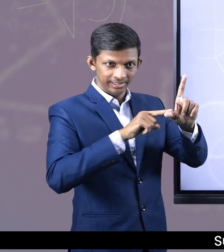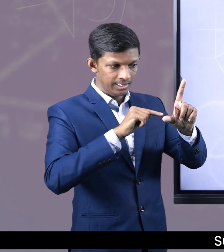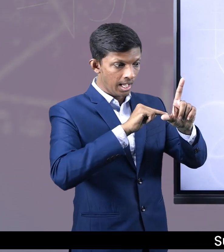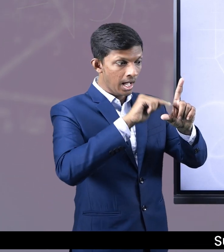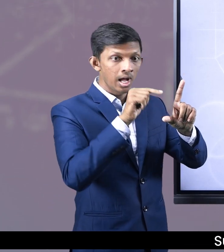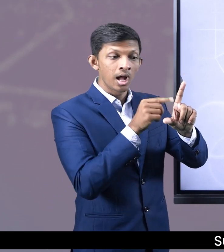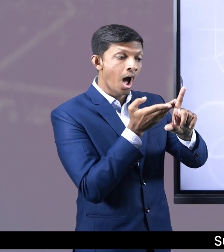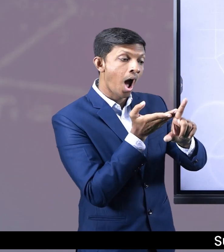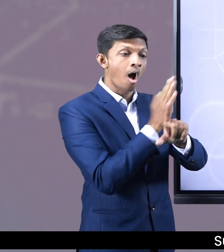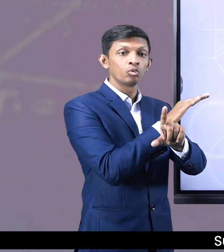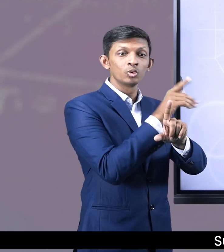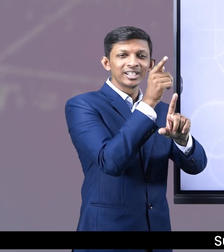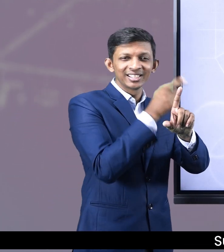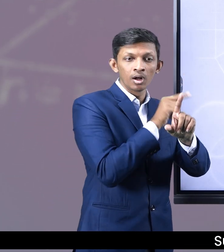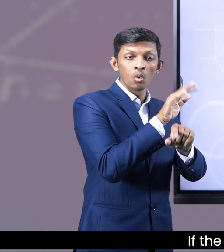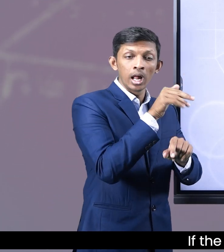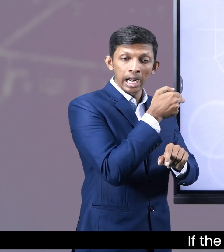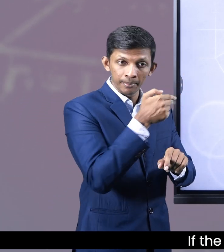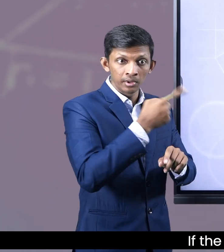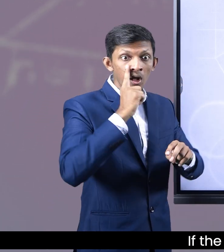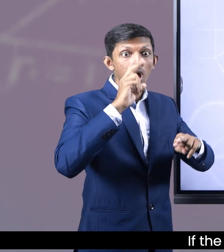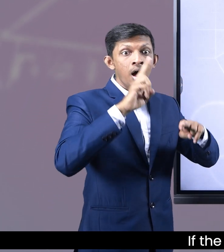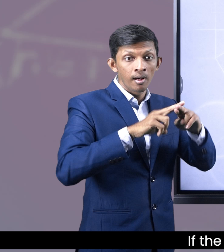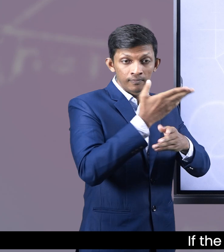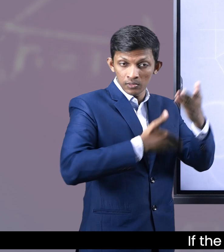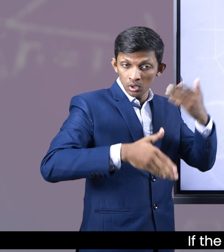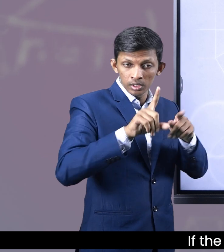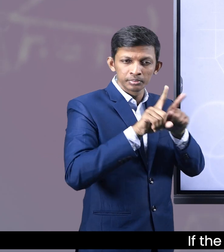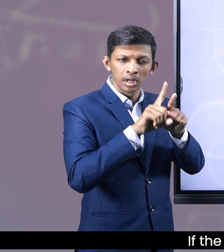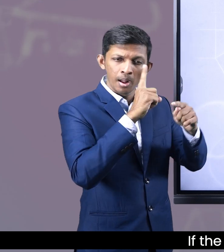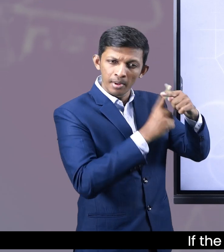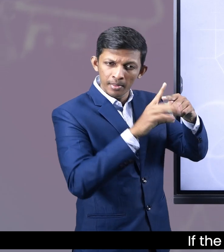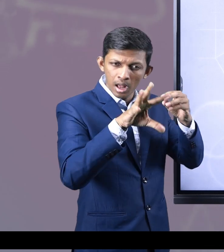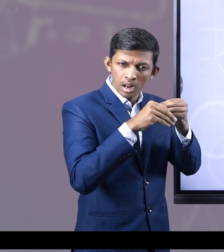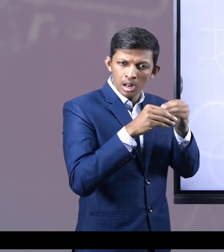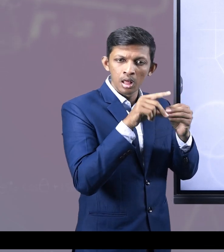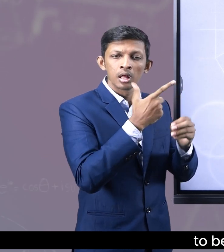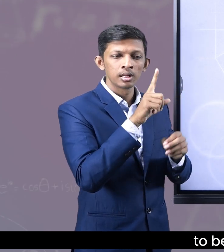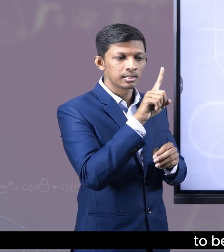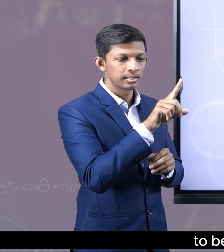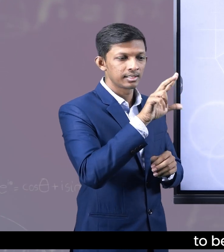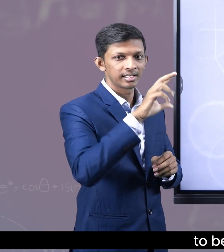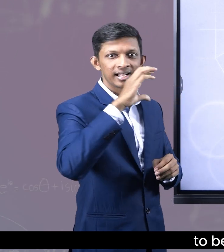Supplementary angles. If the sum of two angles is 180 degrees, then they are said to be supplementary angles.